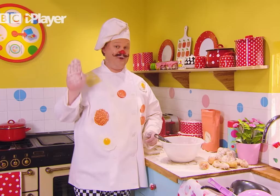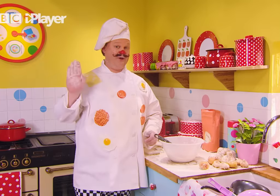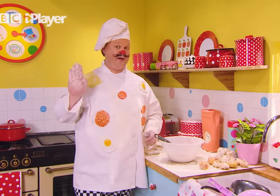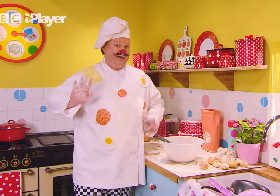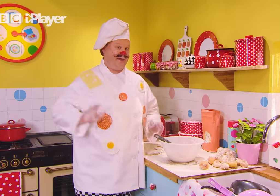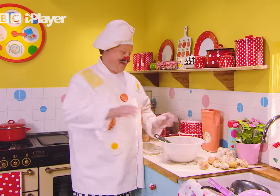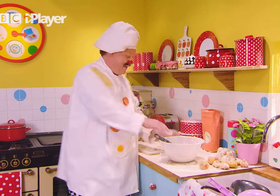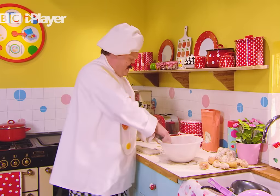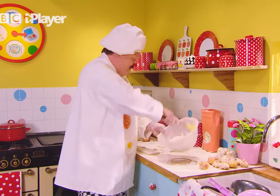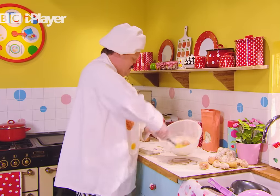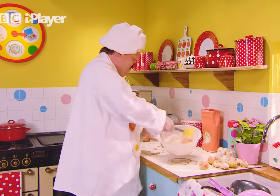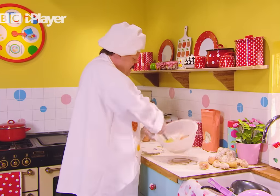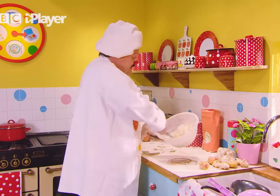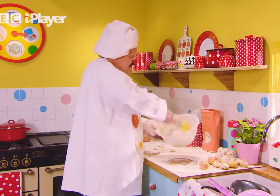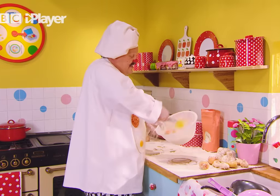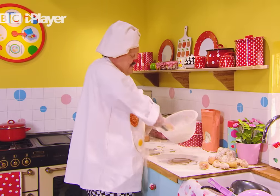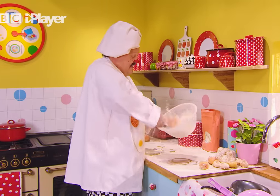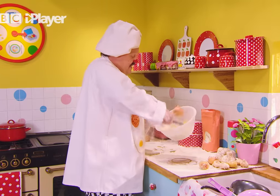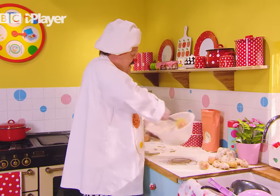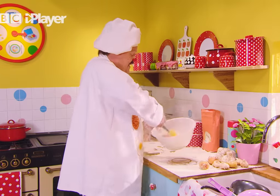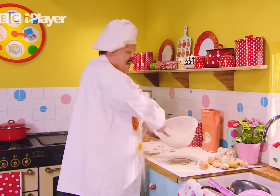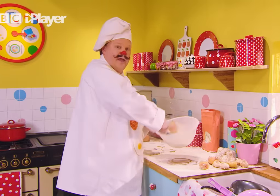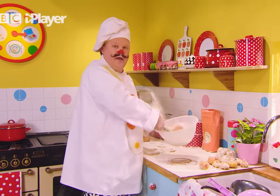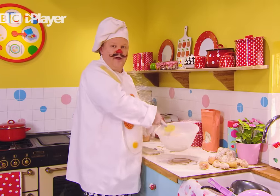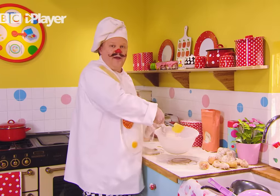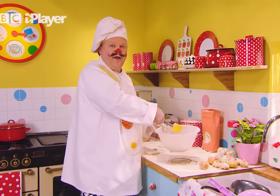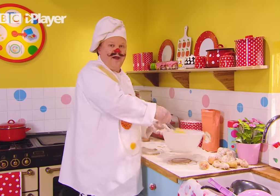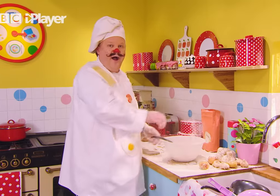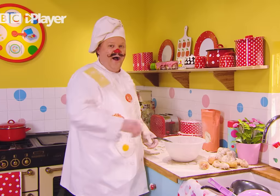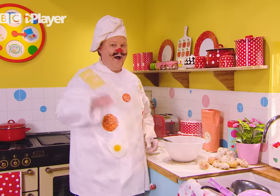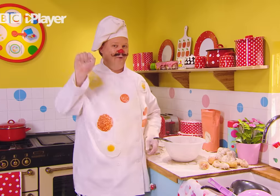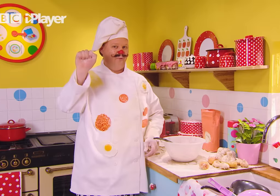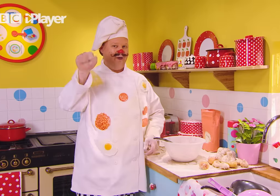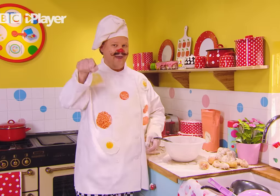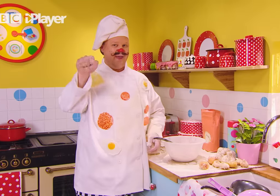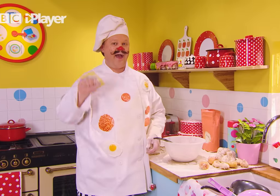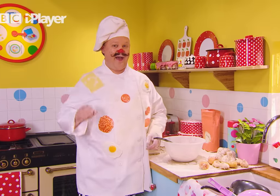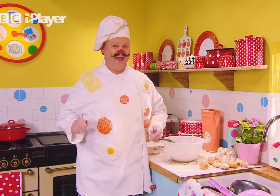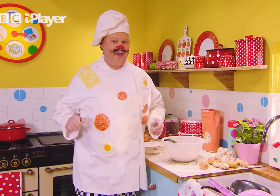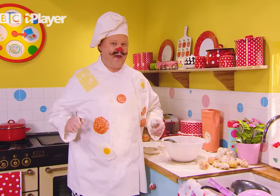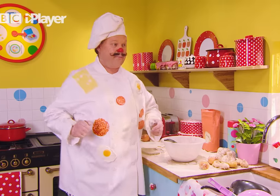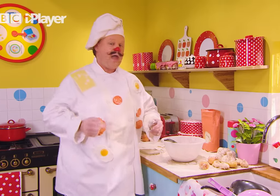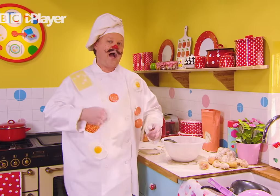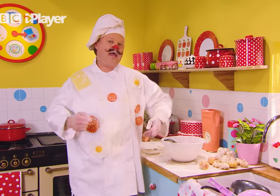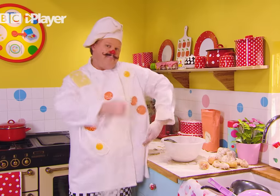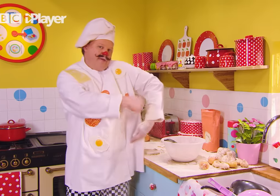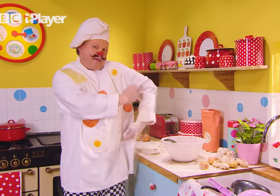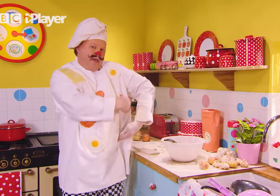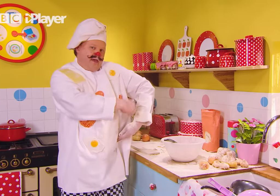Bonjour. Are you all ready for your special guests? Away, I am. I am making